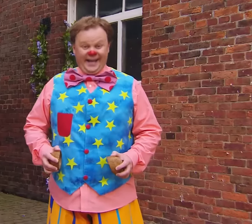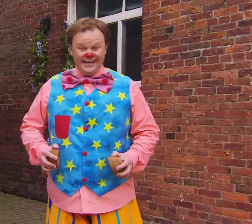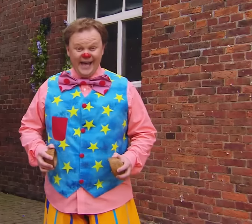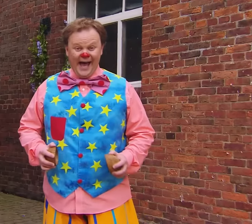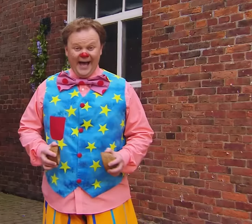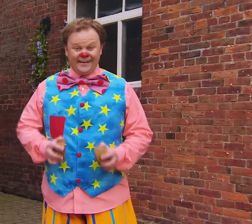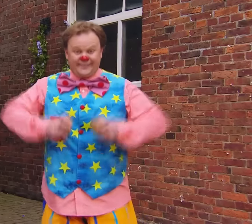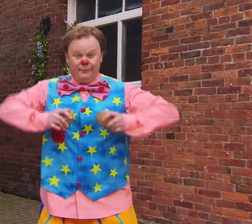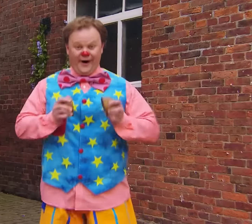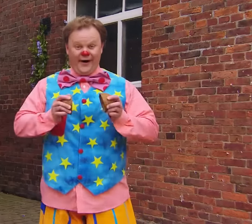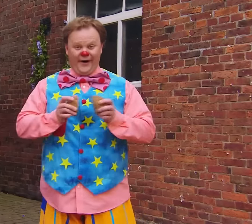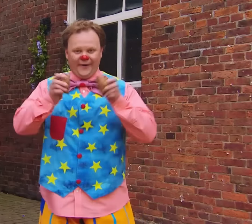Tumble? Yes! Woohoo!